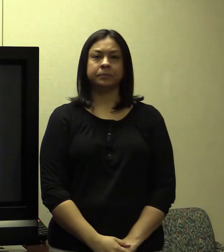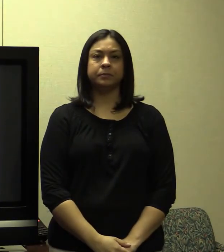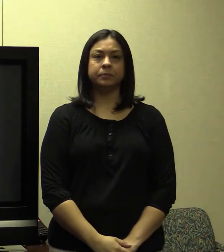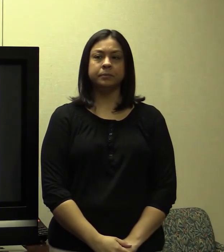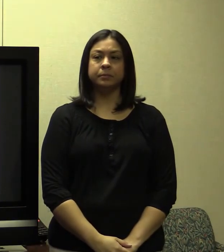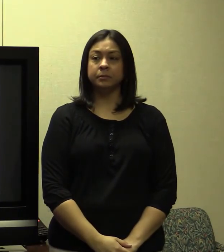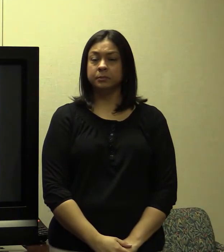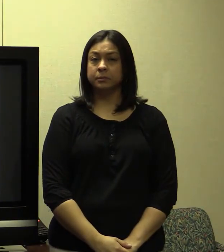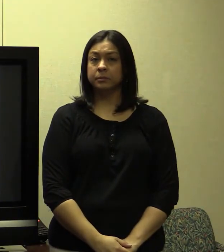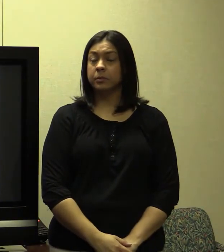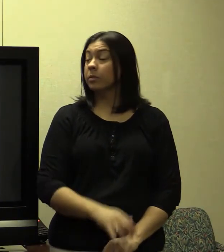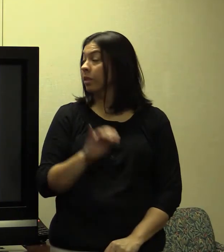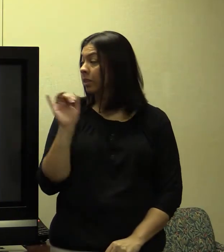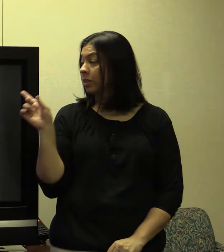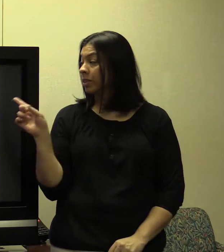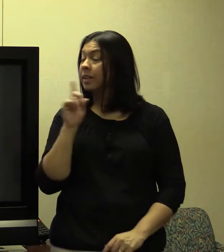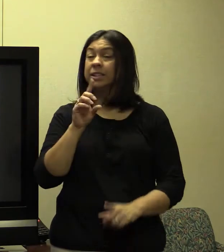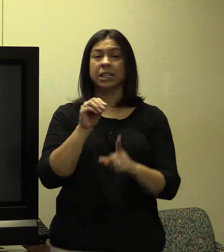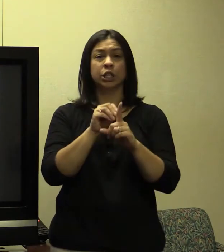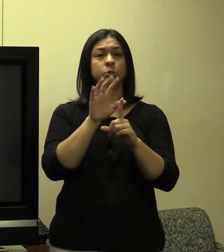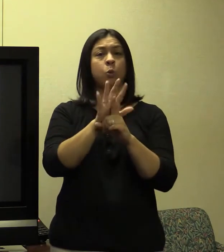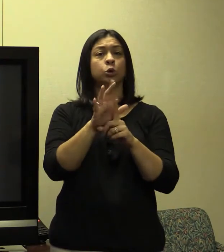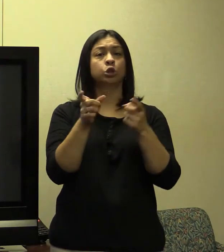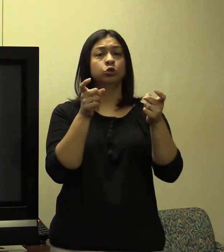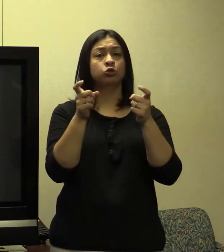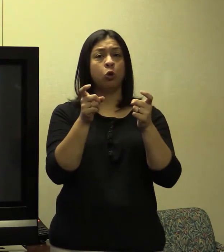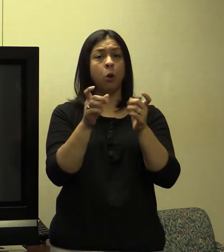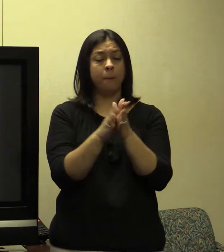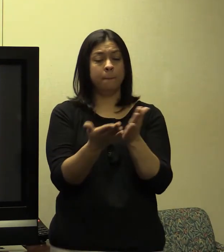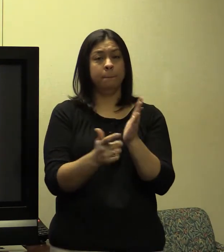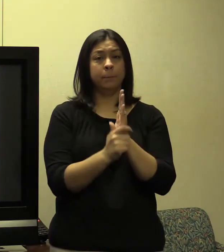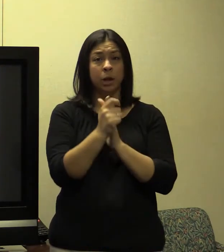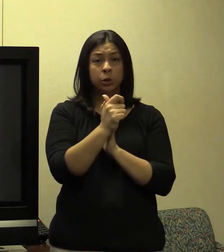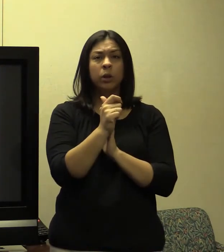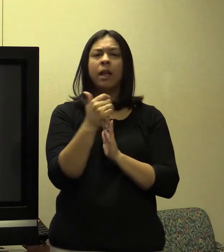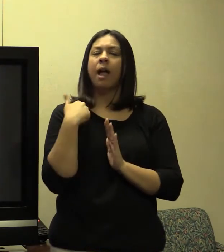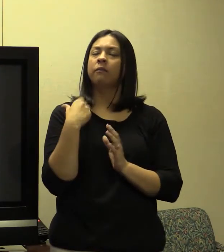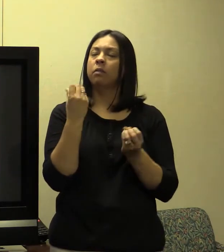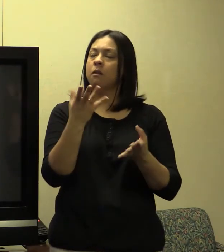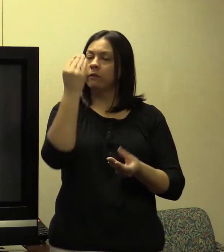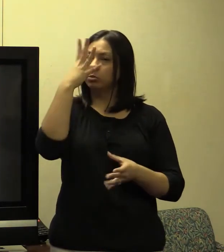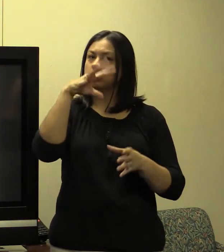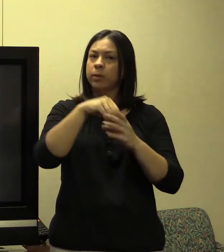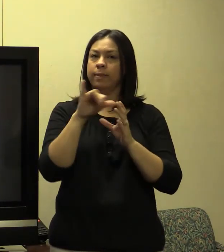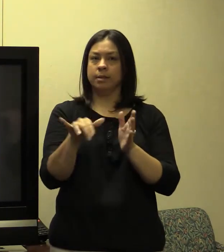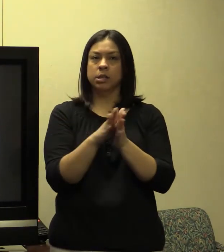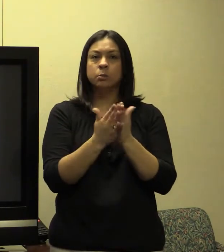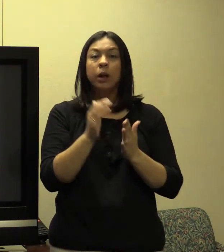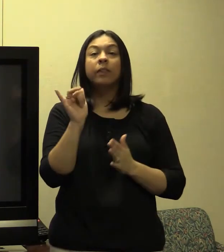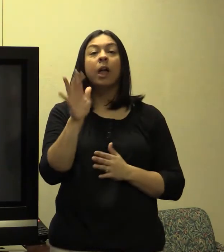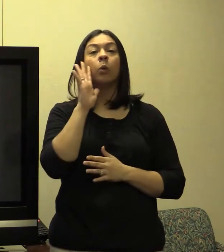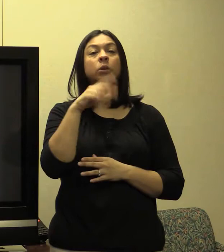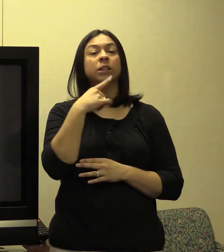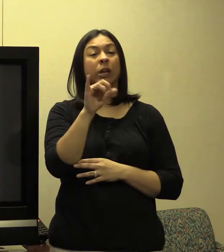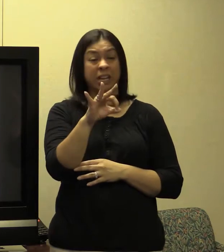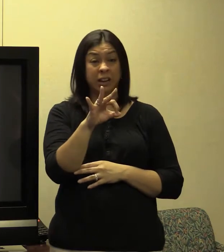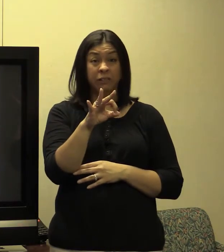This is the exposure control manual. This is a wealth of information in this book. This tells you if you are exposed, the different forms